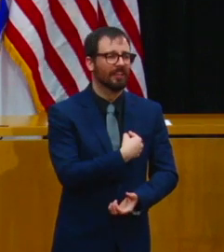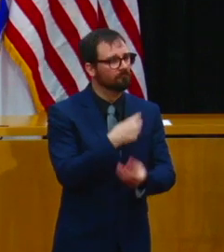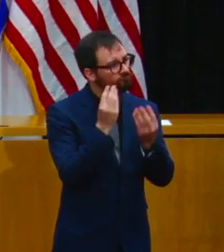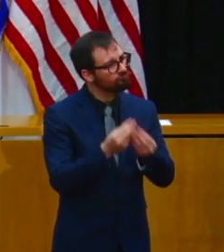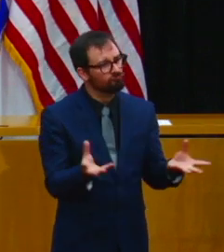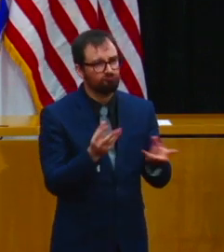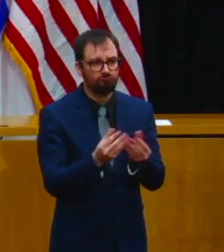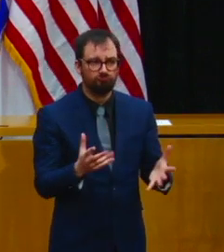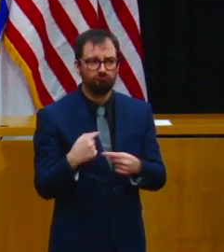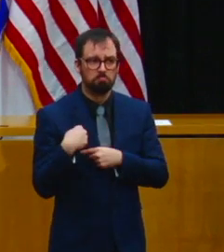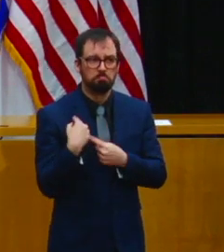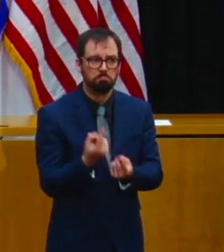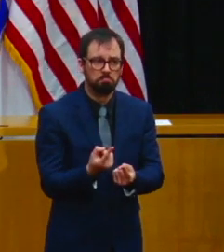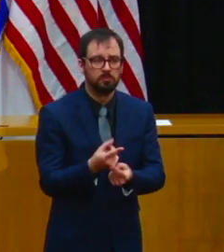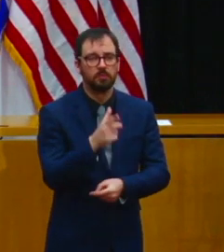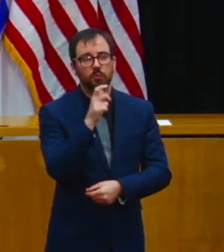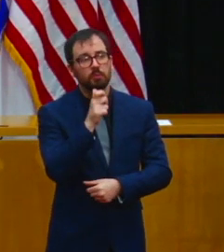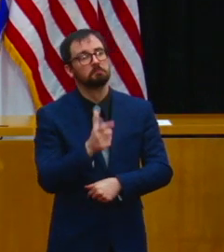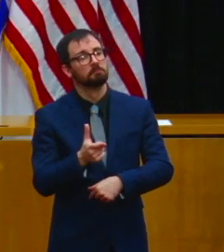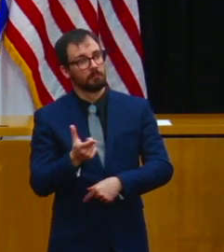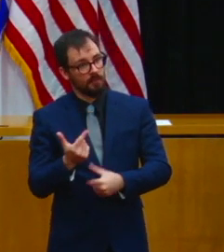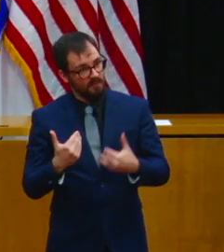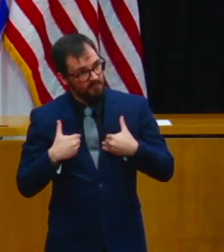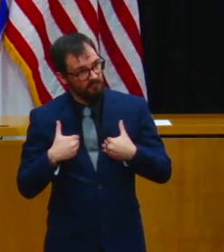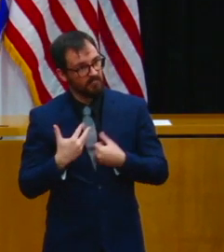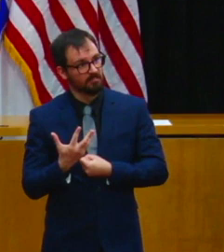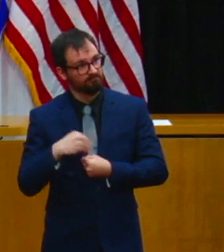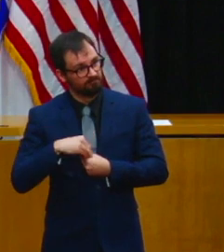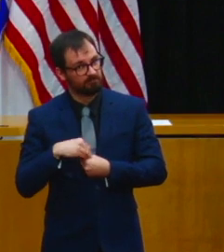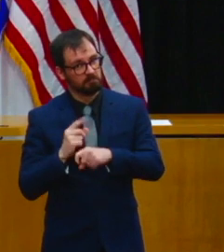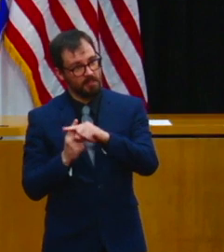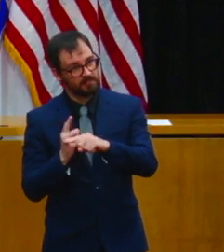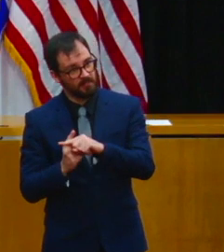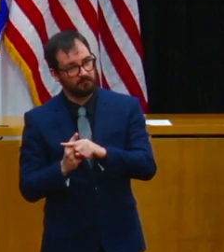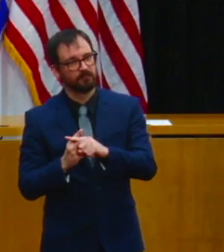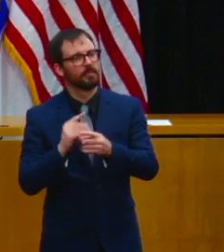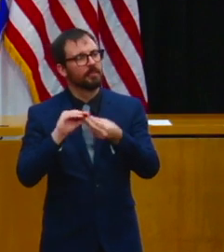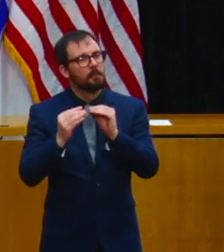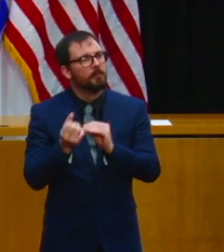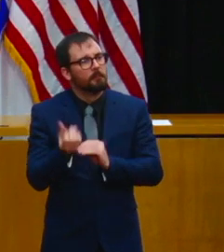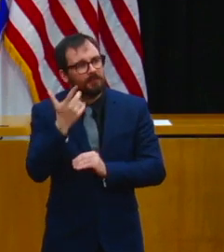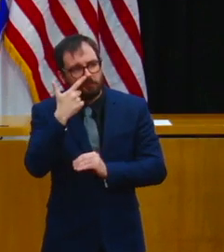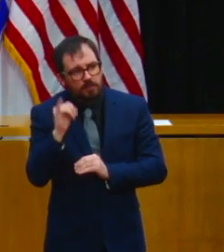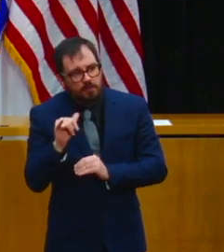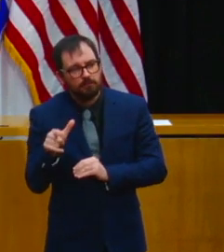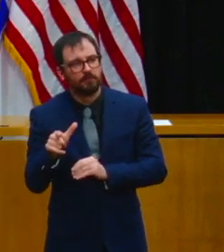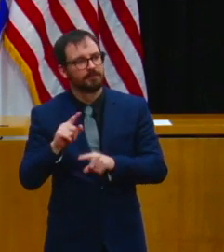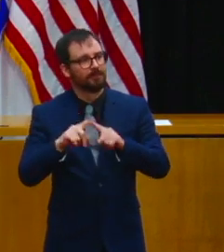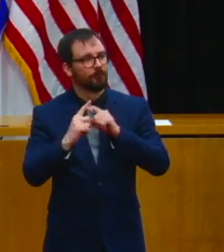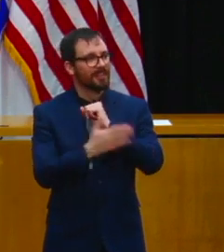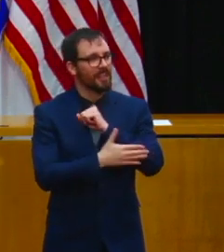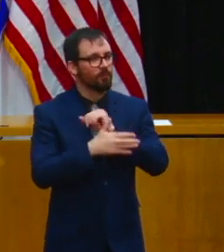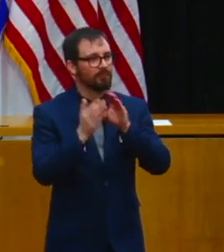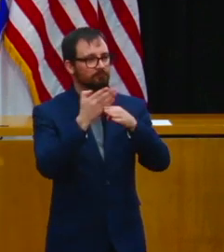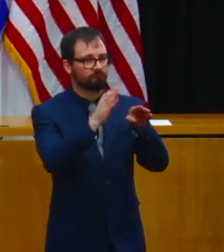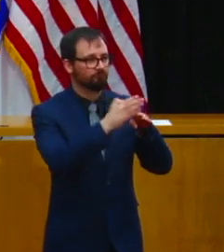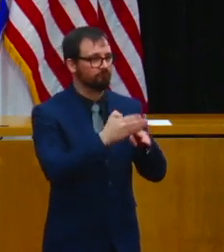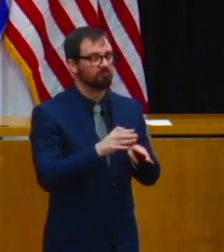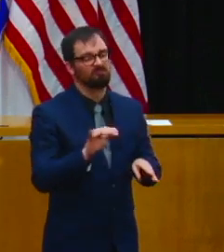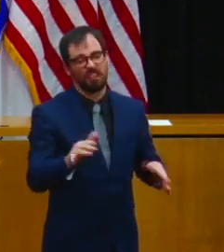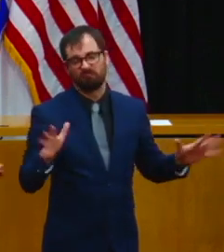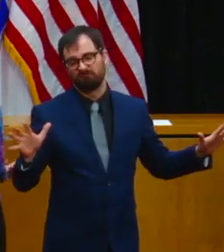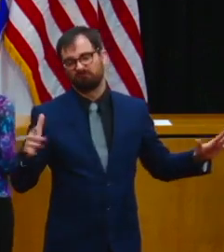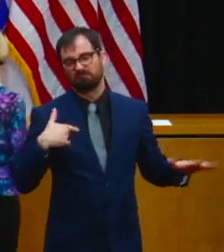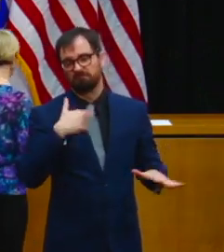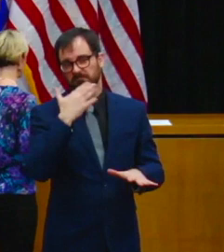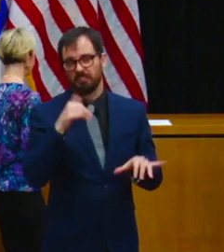the impact is on individual communities, counties, employers, and the like. That's my best answer. Thanks, everybody. Can I just add one